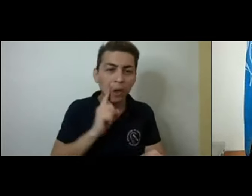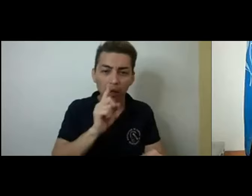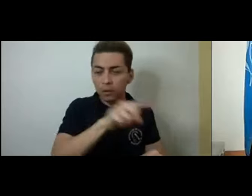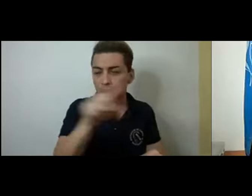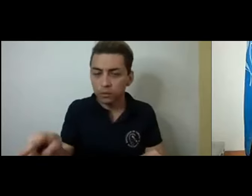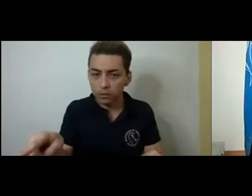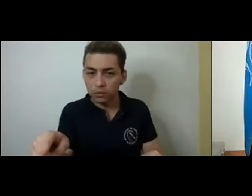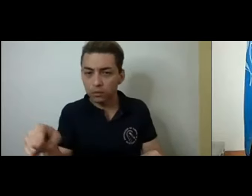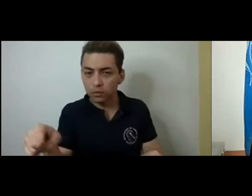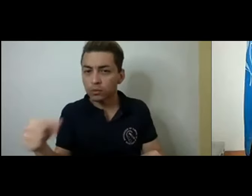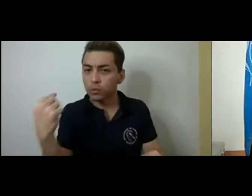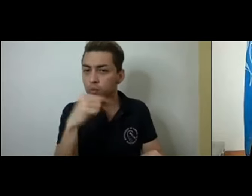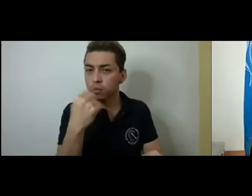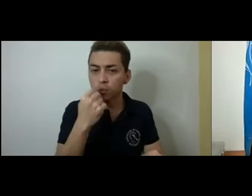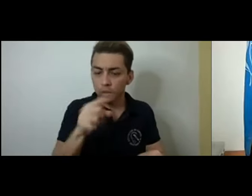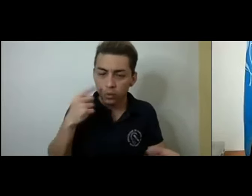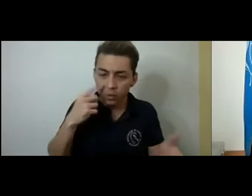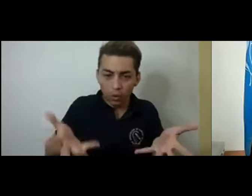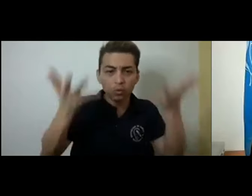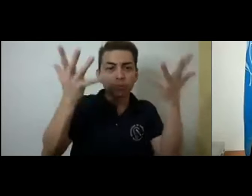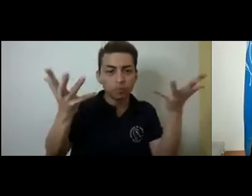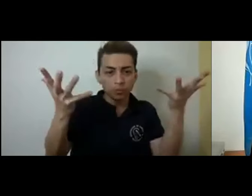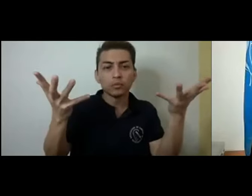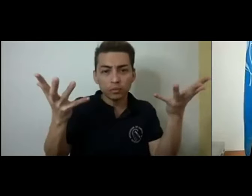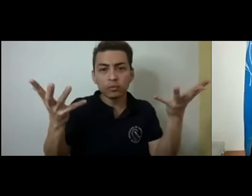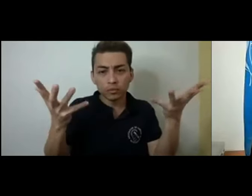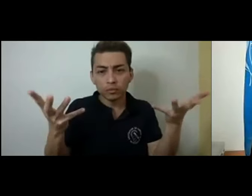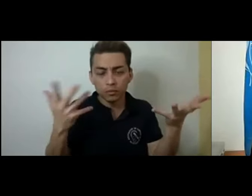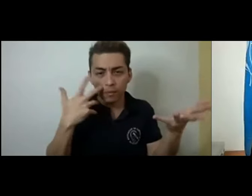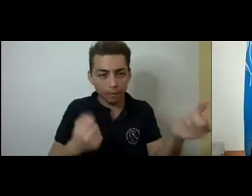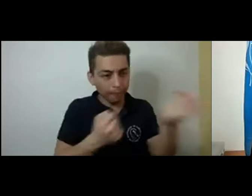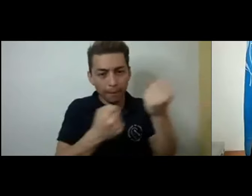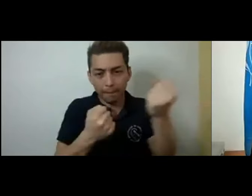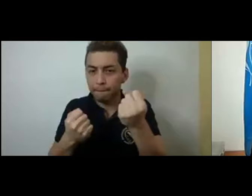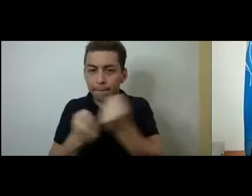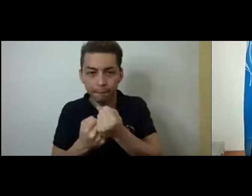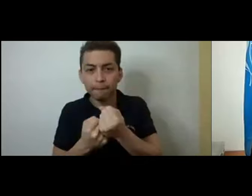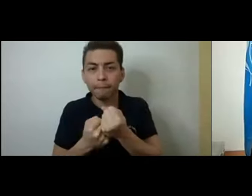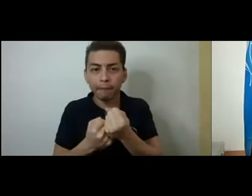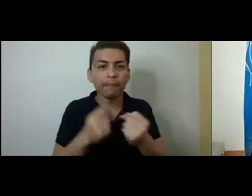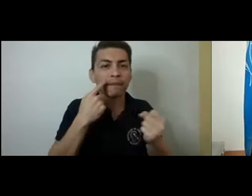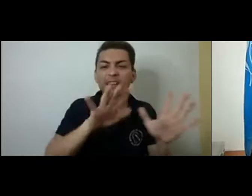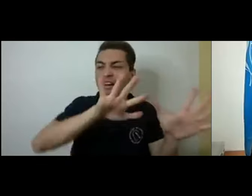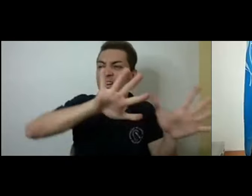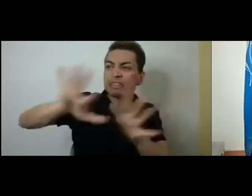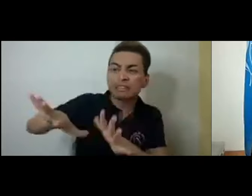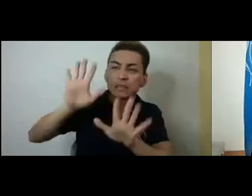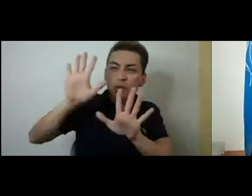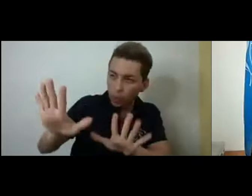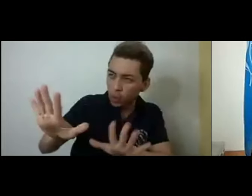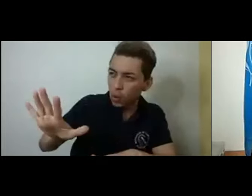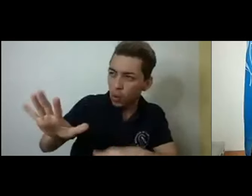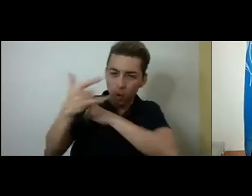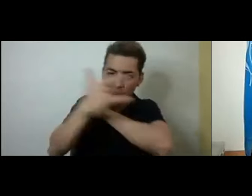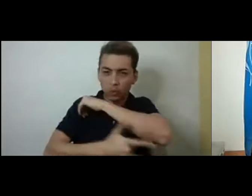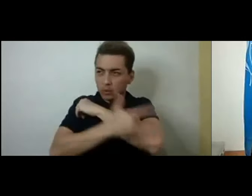planet's resources. And we need education to fight hate speech, xenophobia, and intolerance, and to